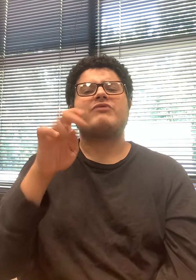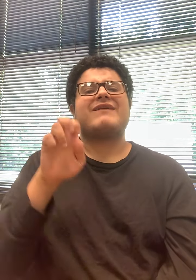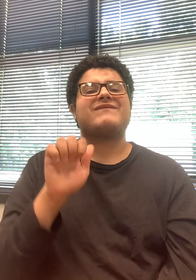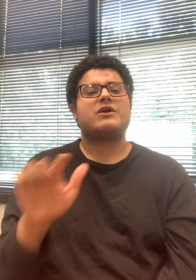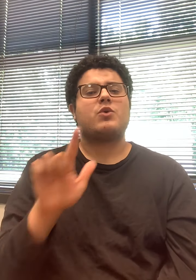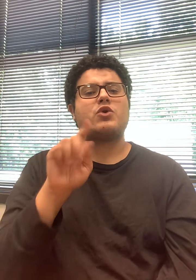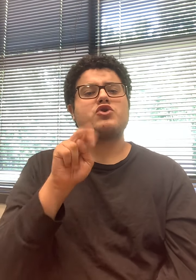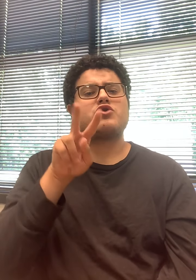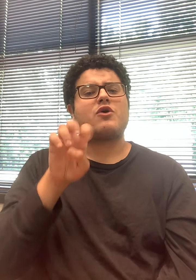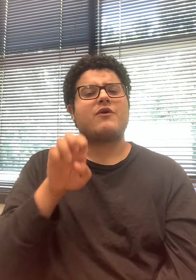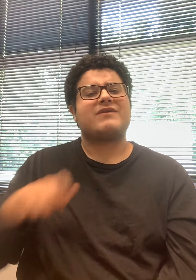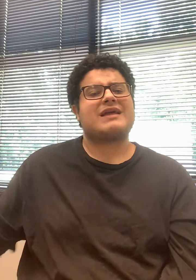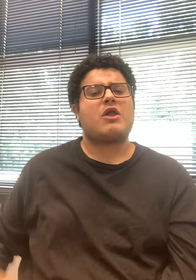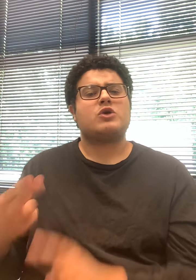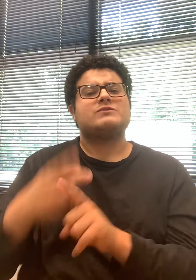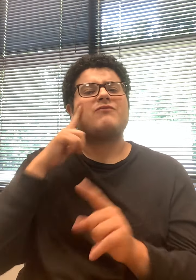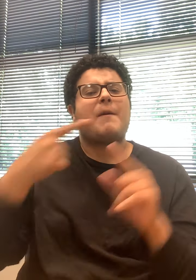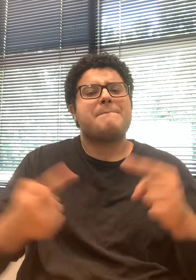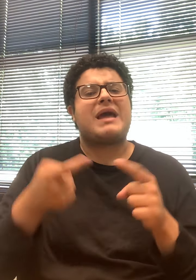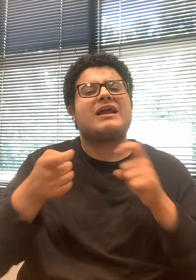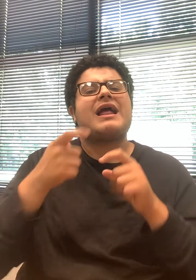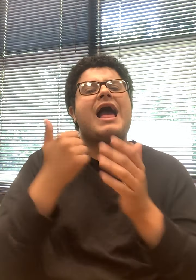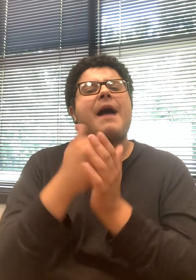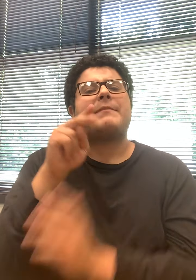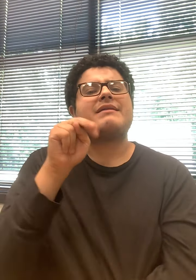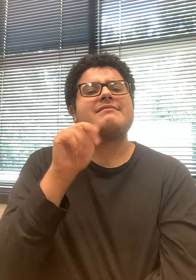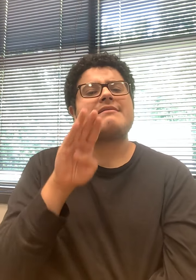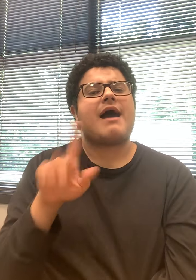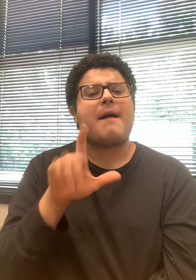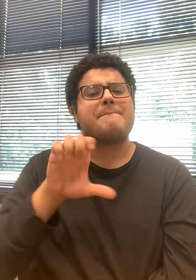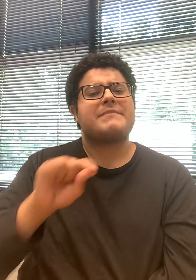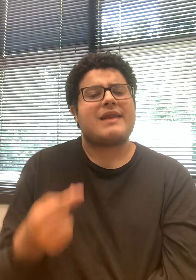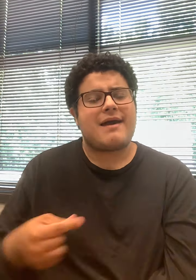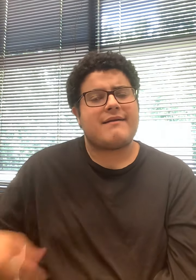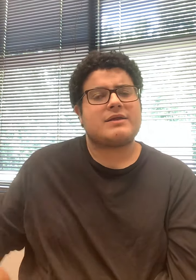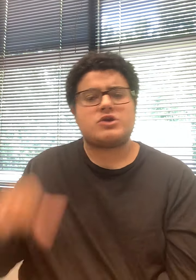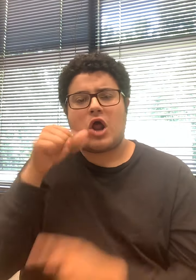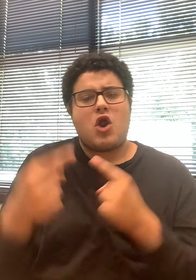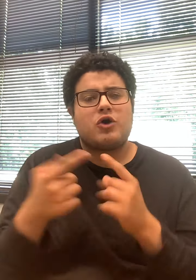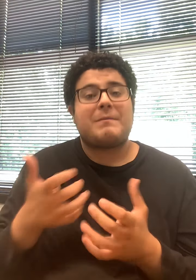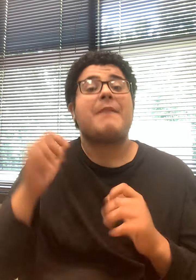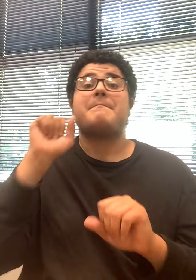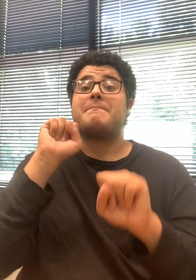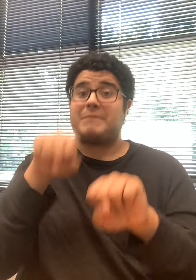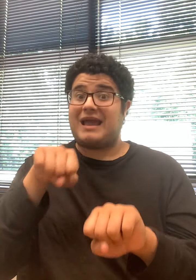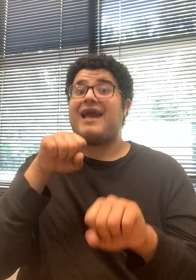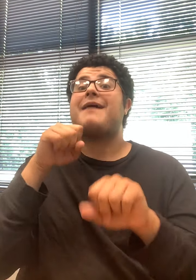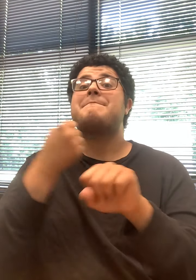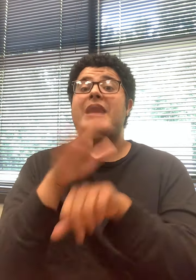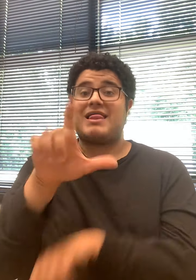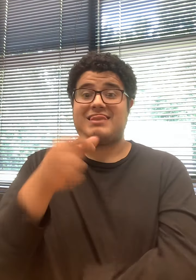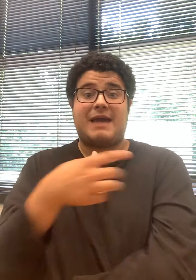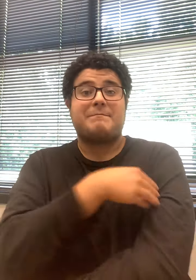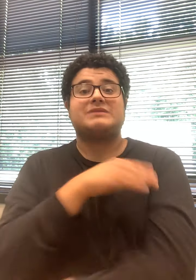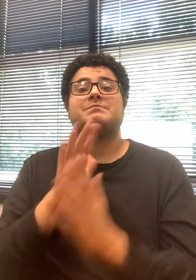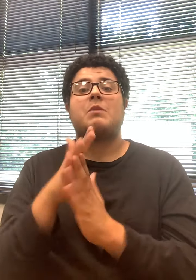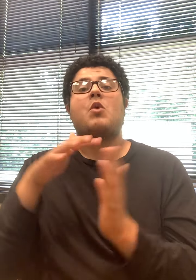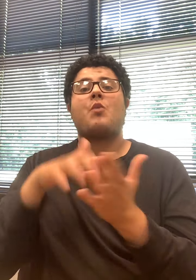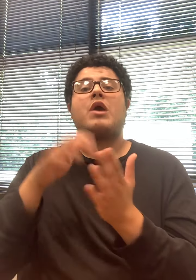control. They numb your leg so it doesn't hurt as much, but they can also make your leg muscles weak. During therapy sessions, we will review